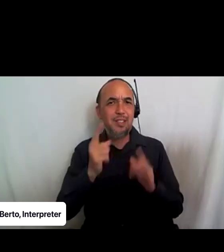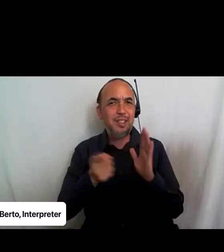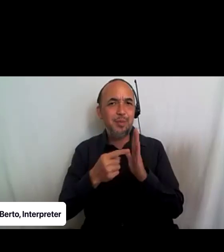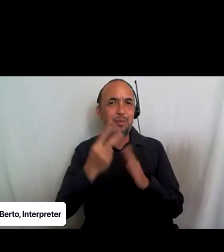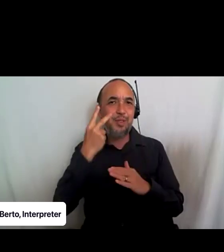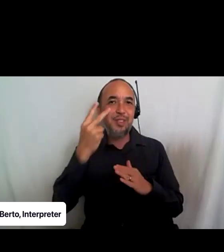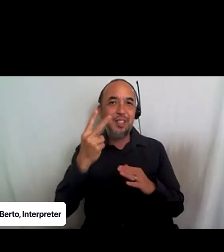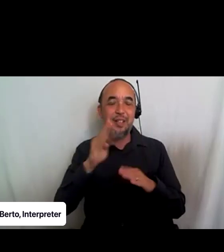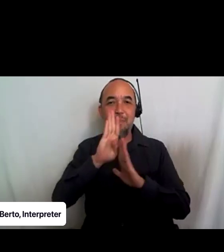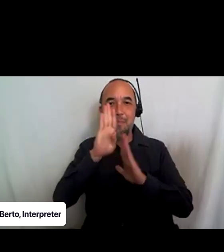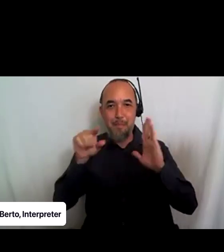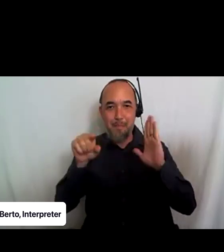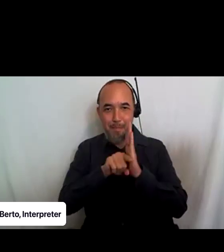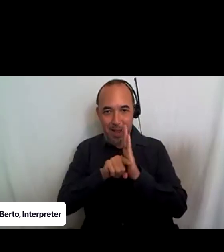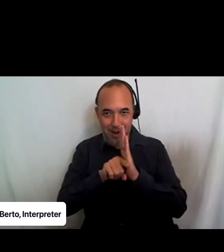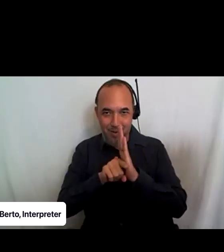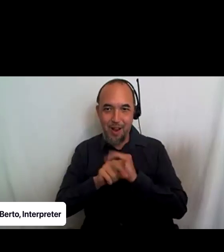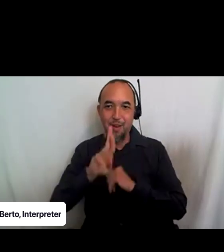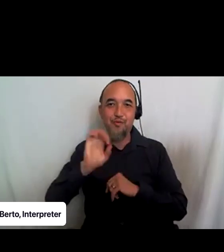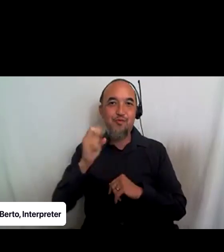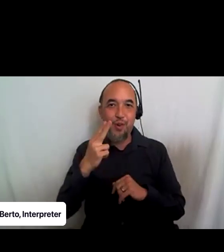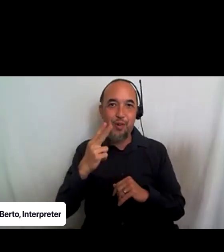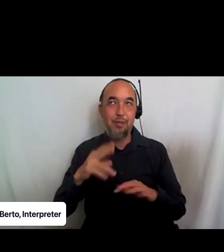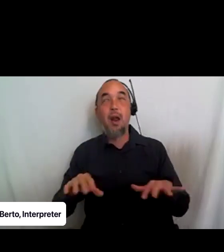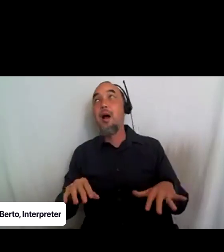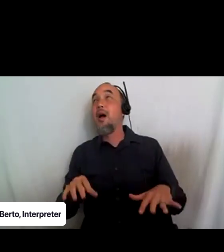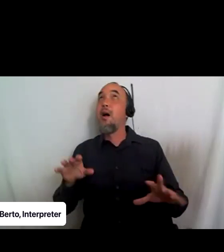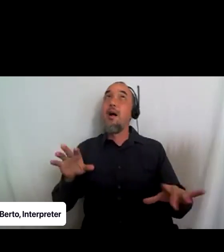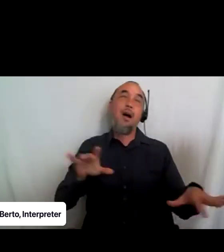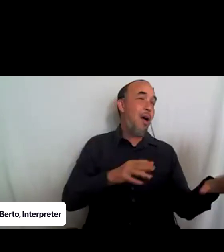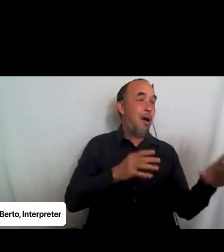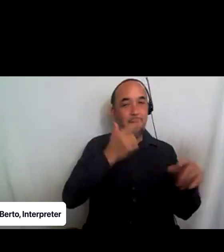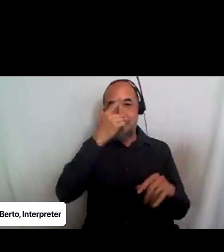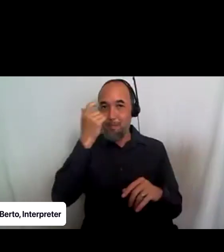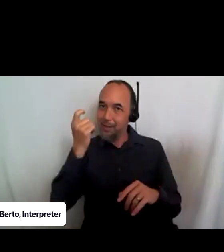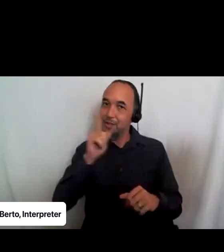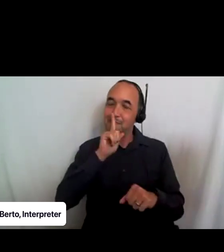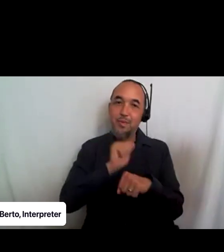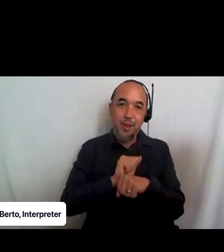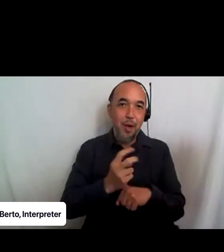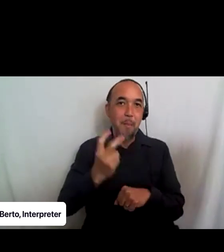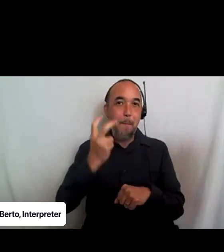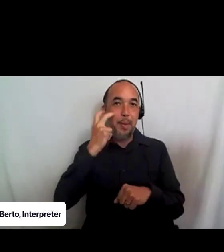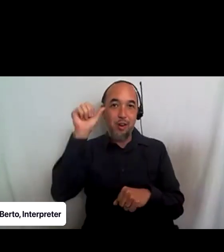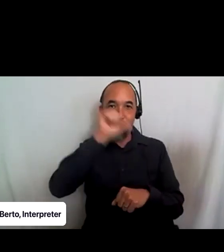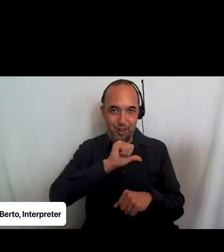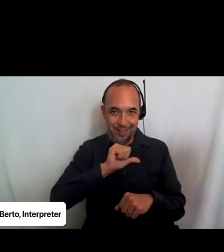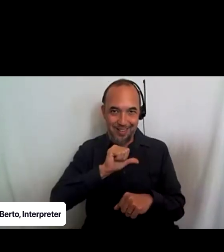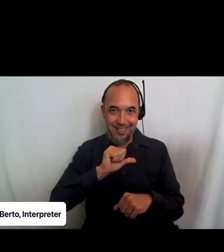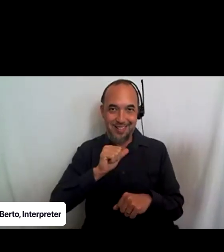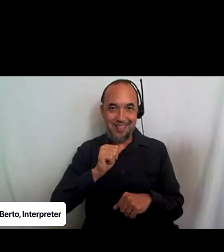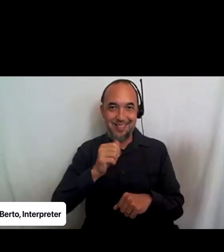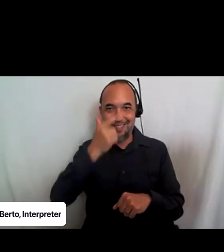around him and dancing with Fang like he's totally out of it because he's blind drunk, literally. He dunked his head in a bathtub full of